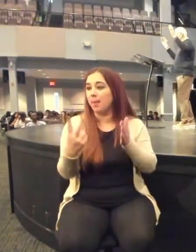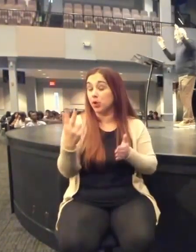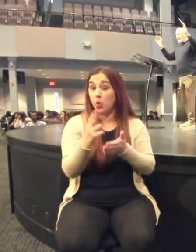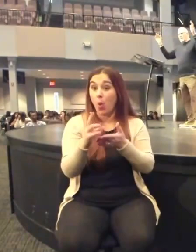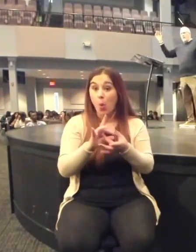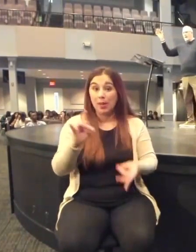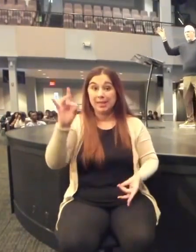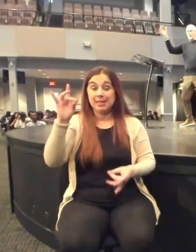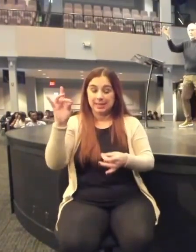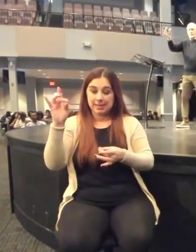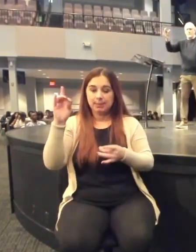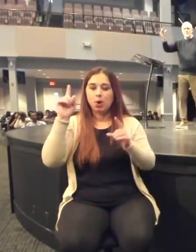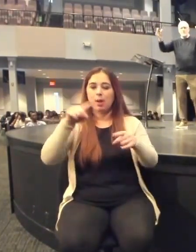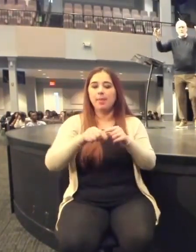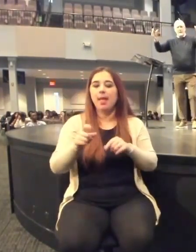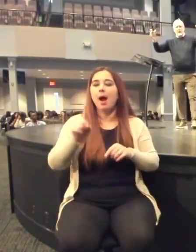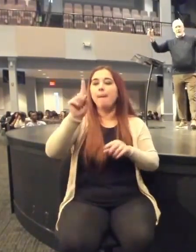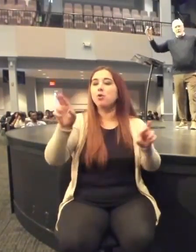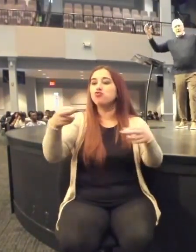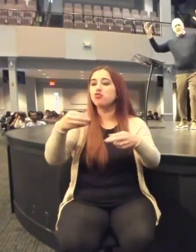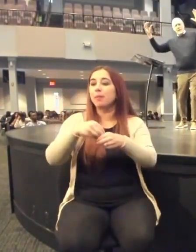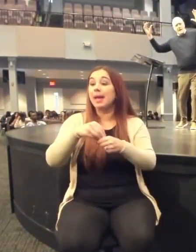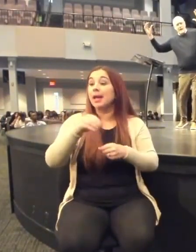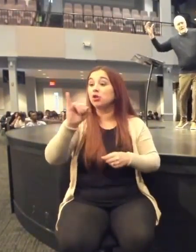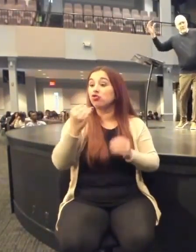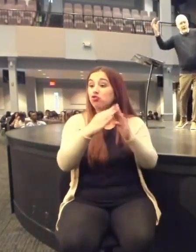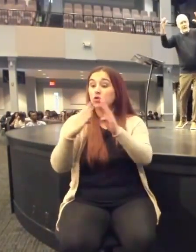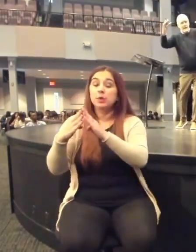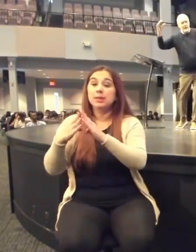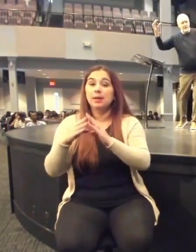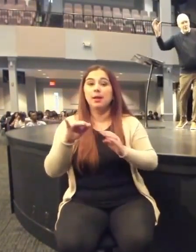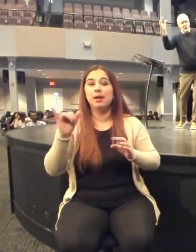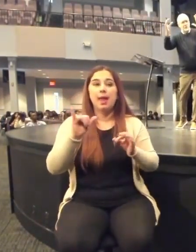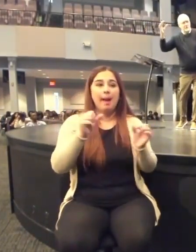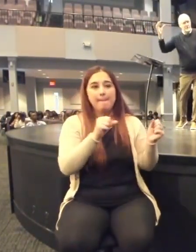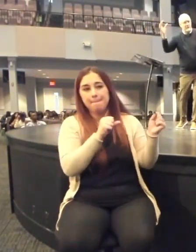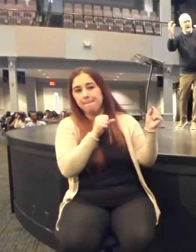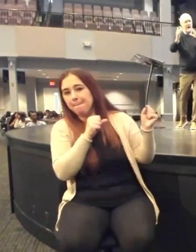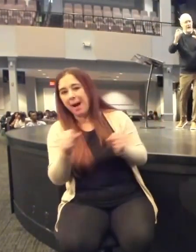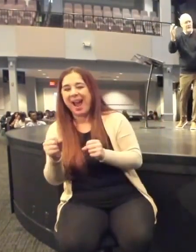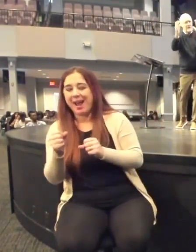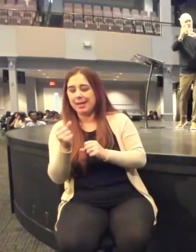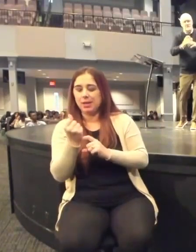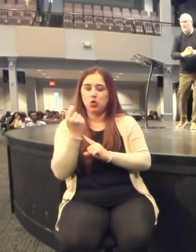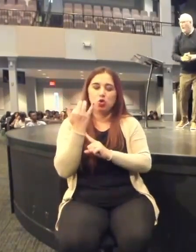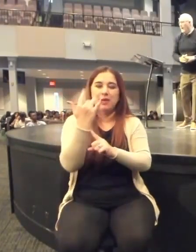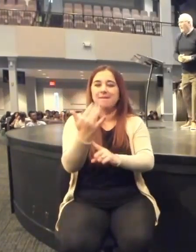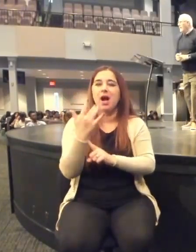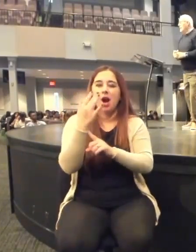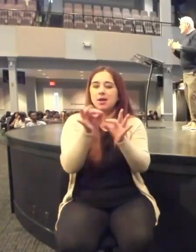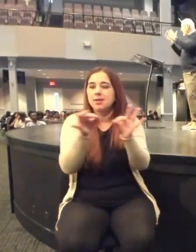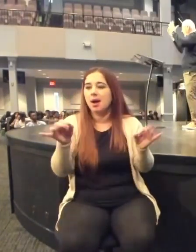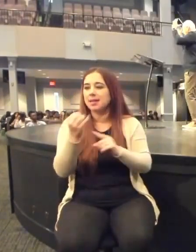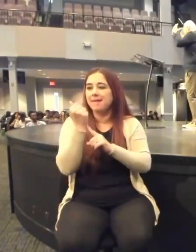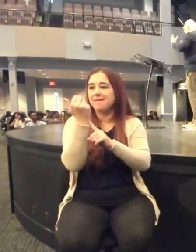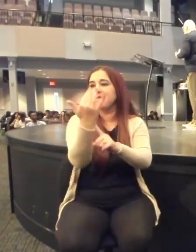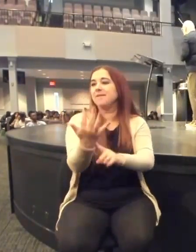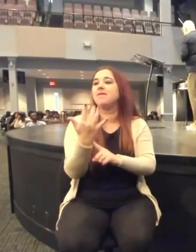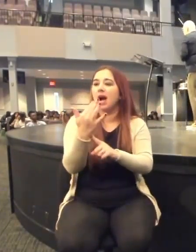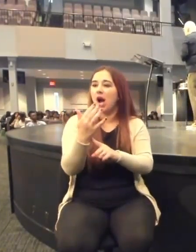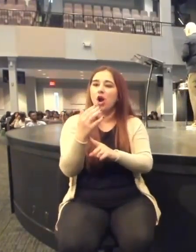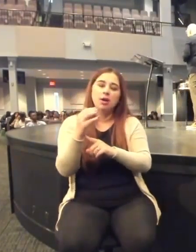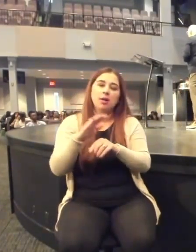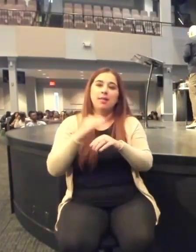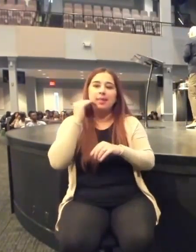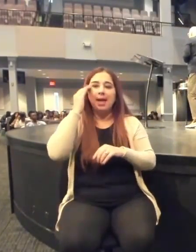Spirit came into that upper room in Jerusalem and came like mighty torches of fire and tongues of fire and set upon the head of